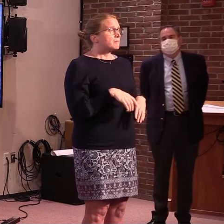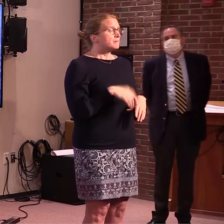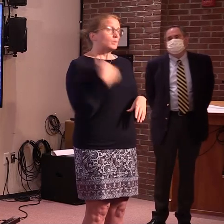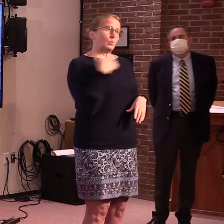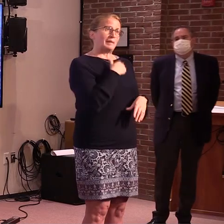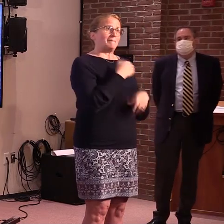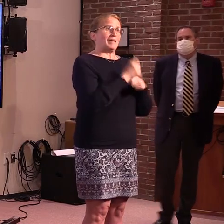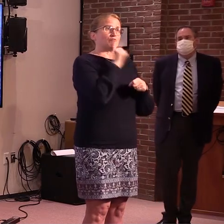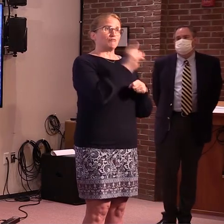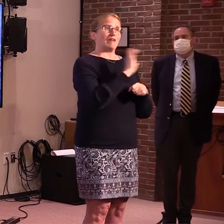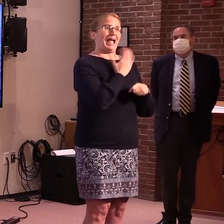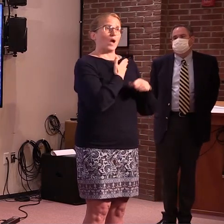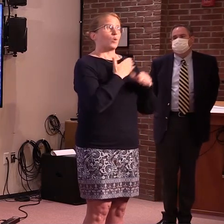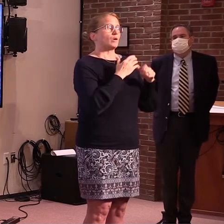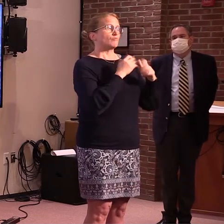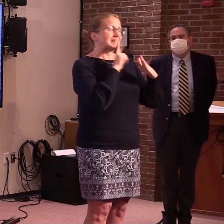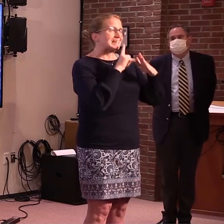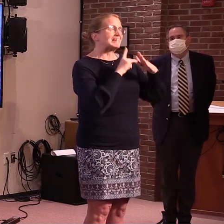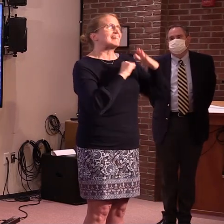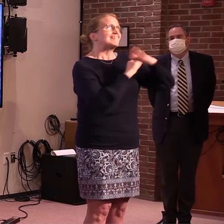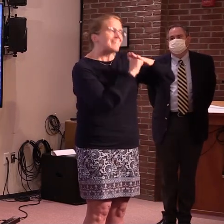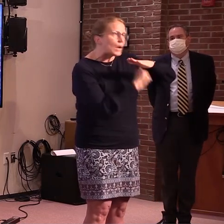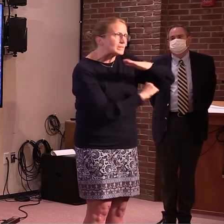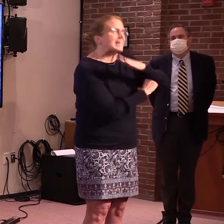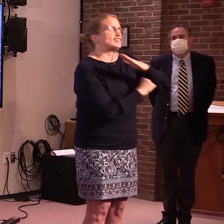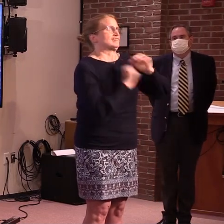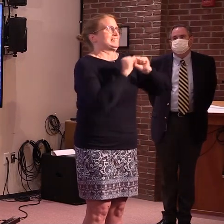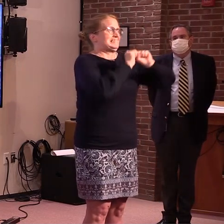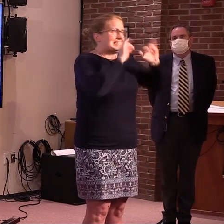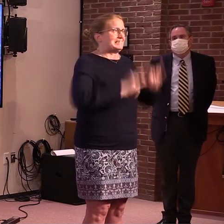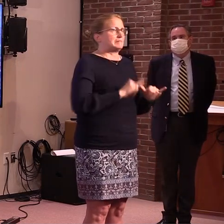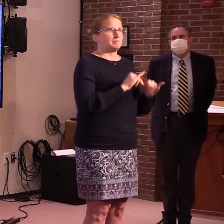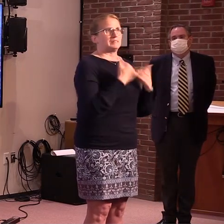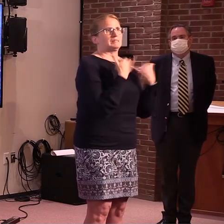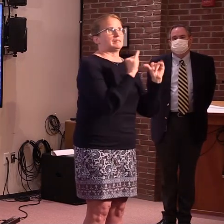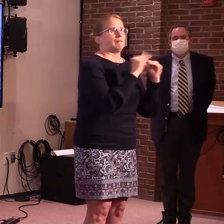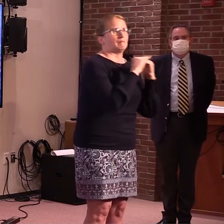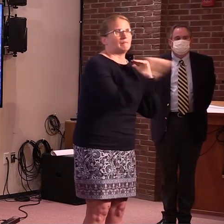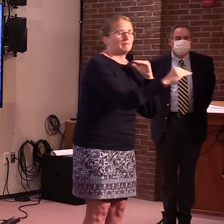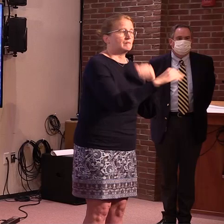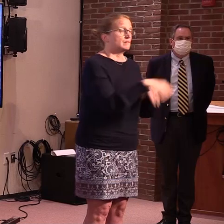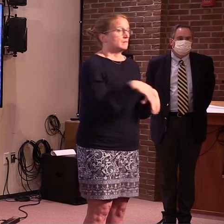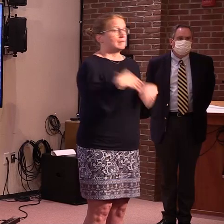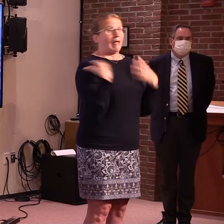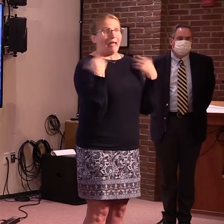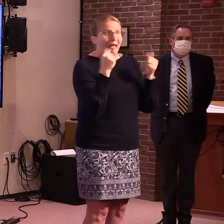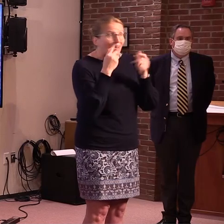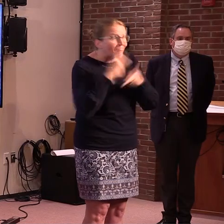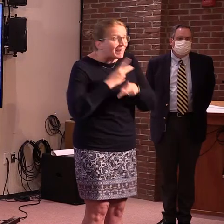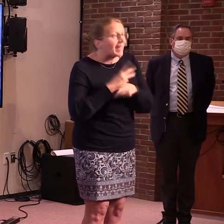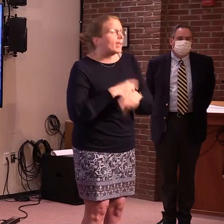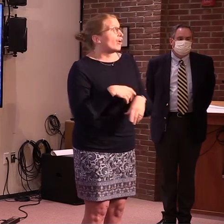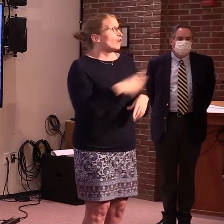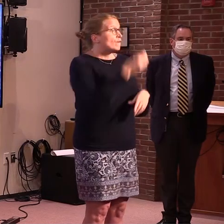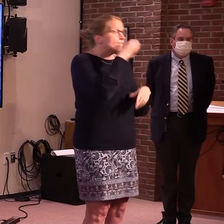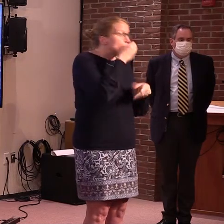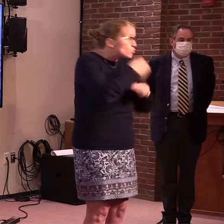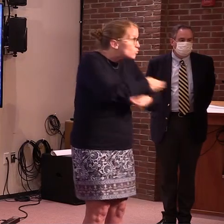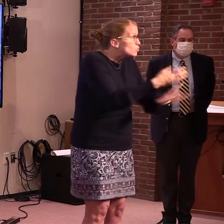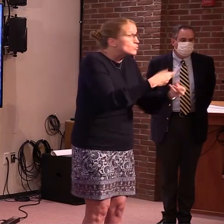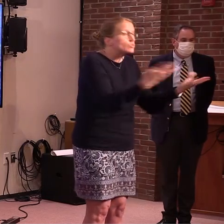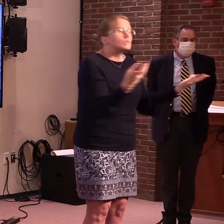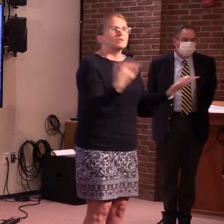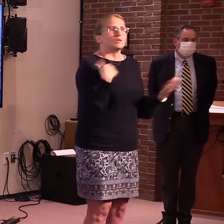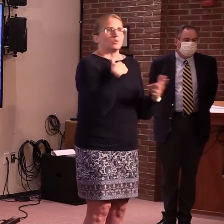fundamentals of our system haven't collapsed, whether it's the healthcare system, whether it's the food supply system, to get food